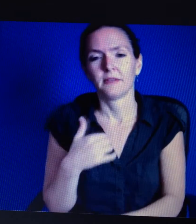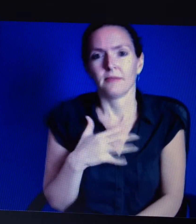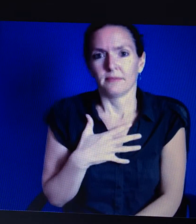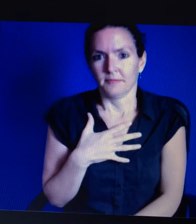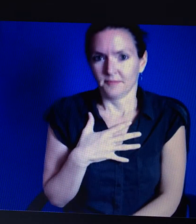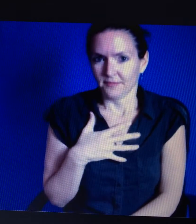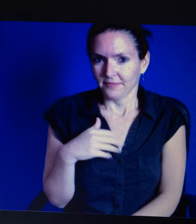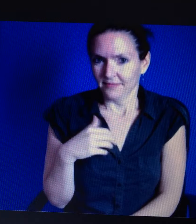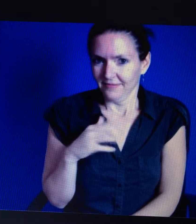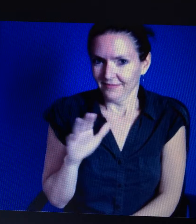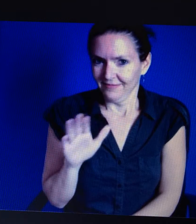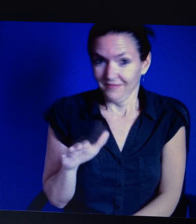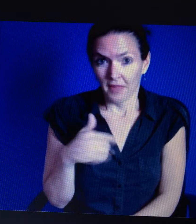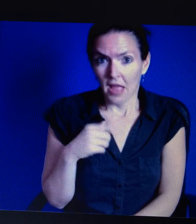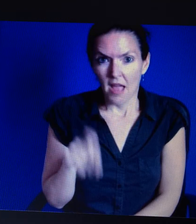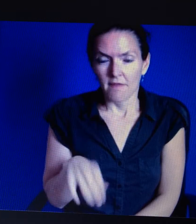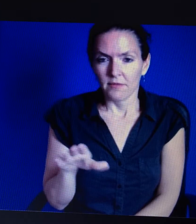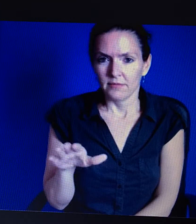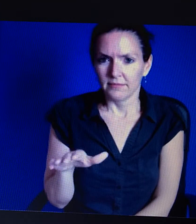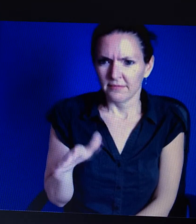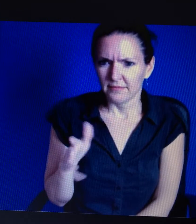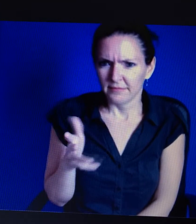And my name is John.